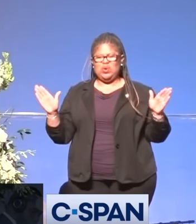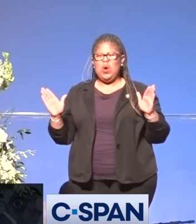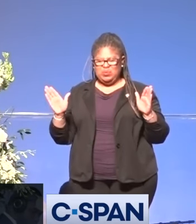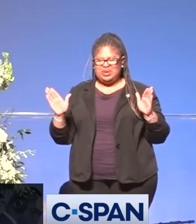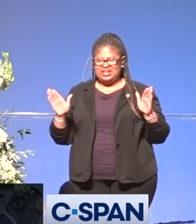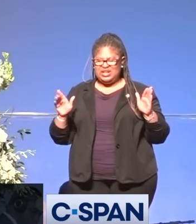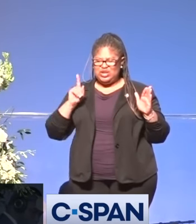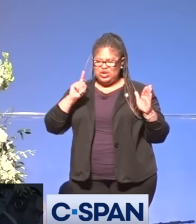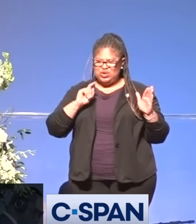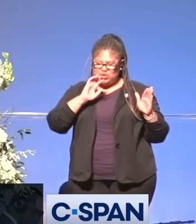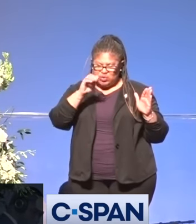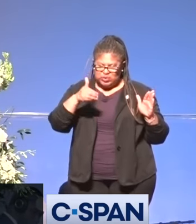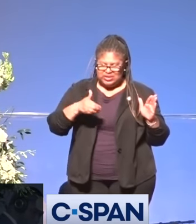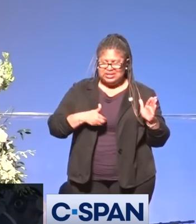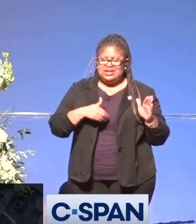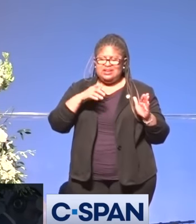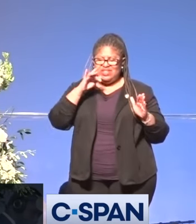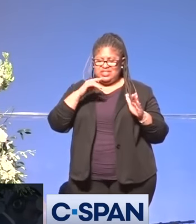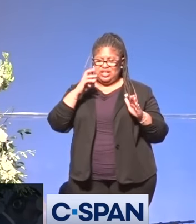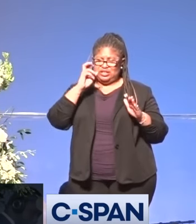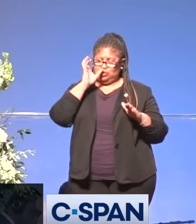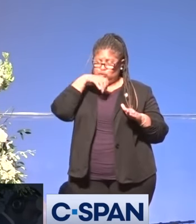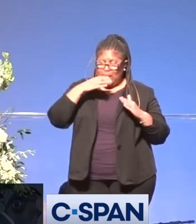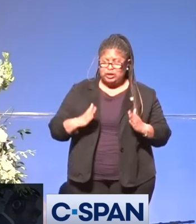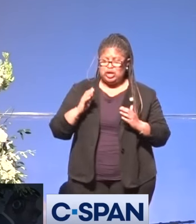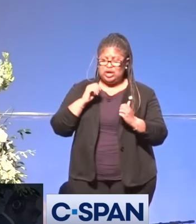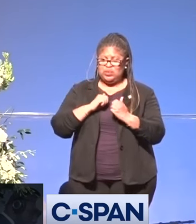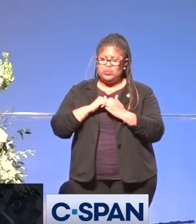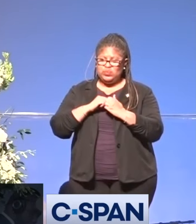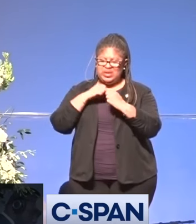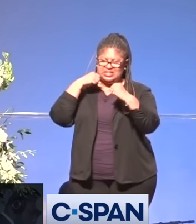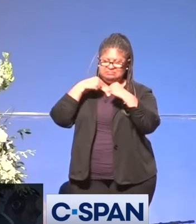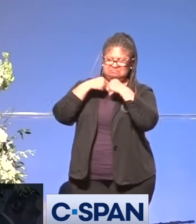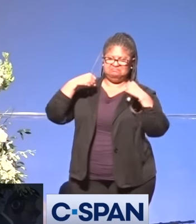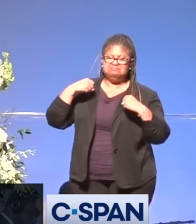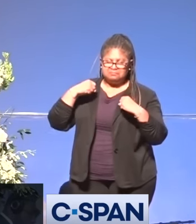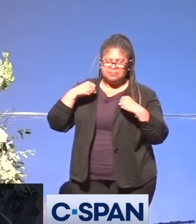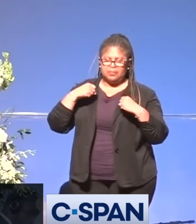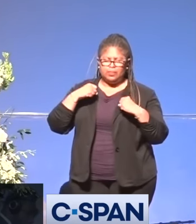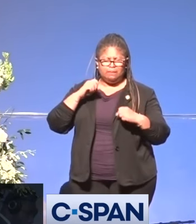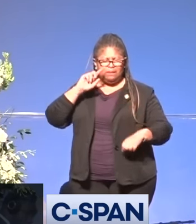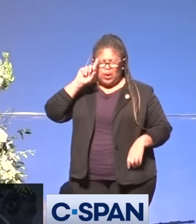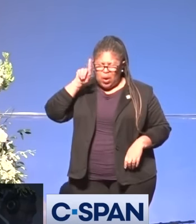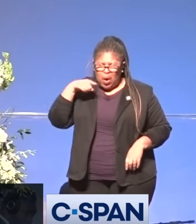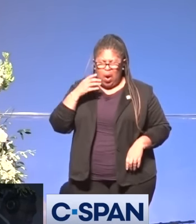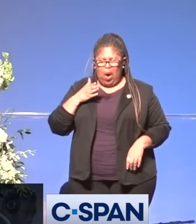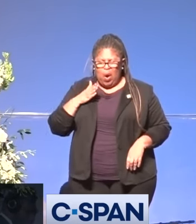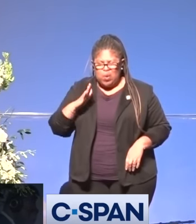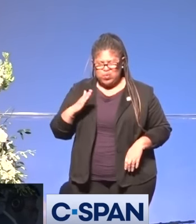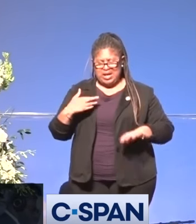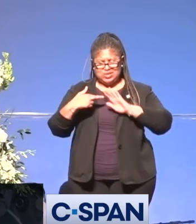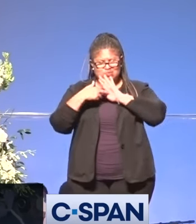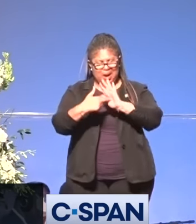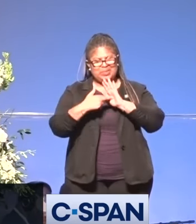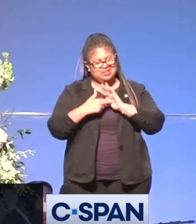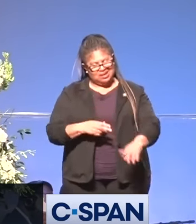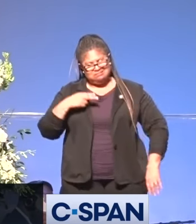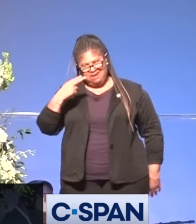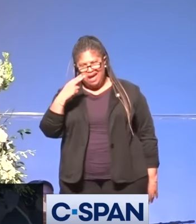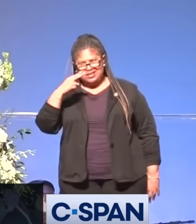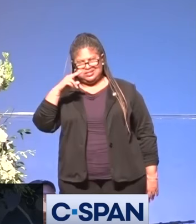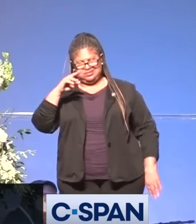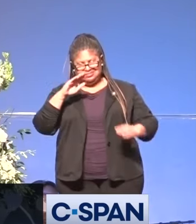stranger with the dab and your hand. Always repping Htown.